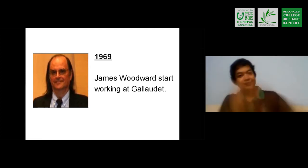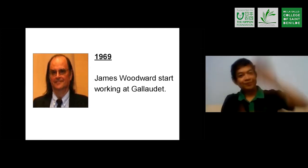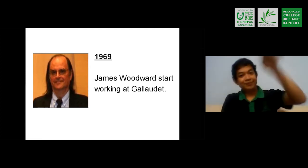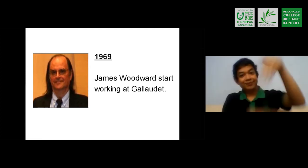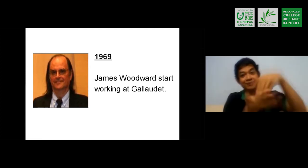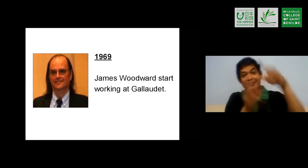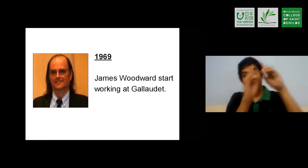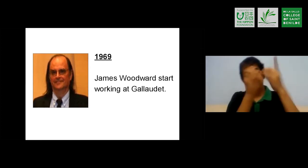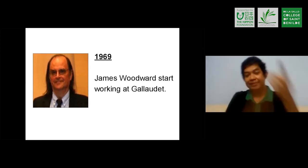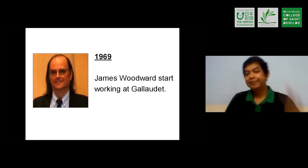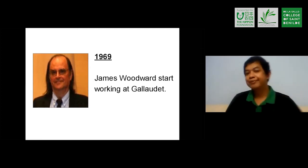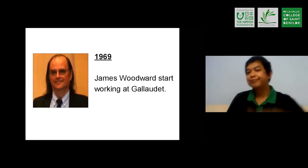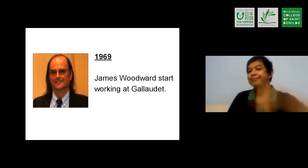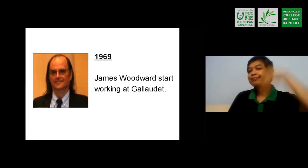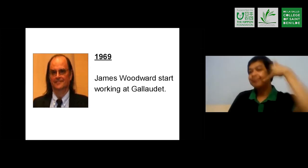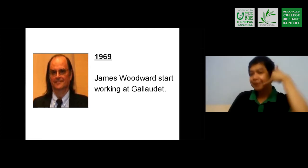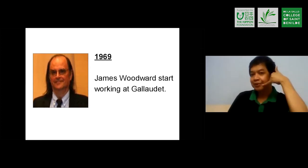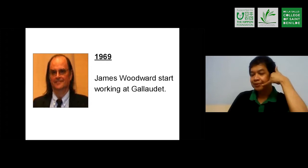and there was